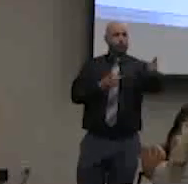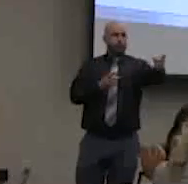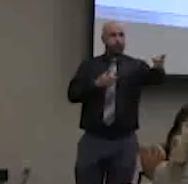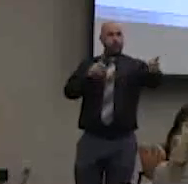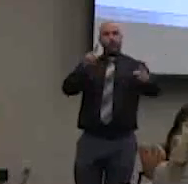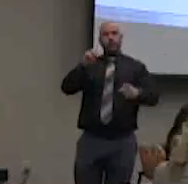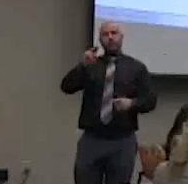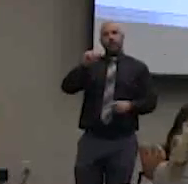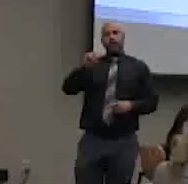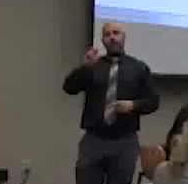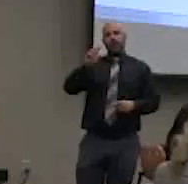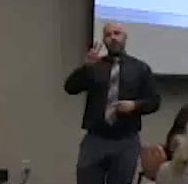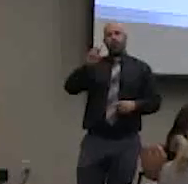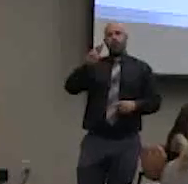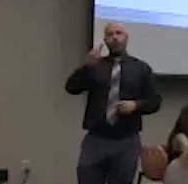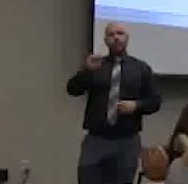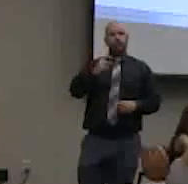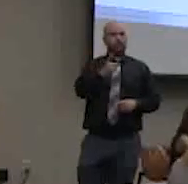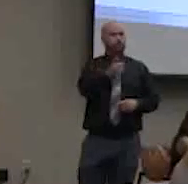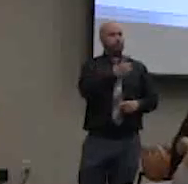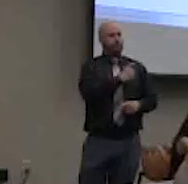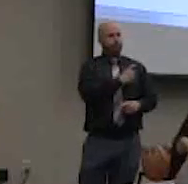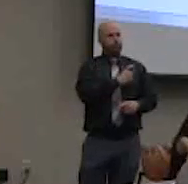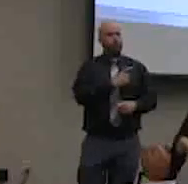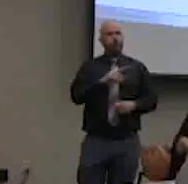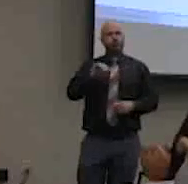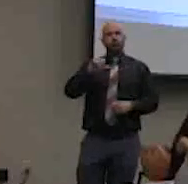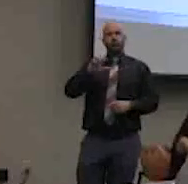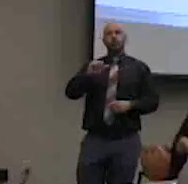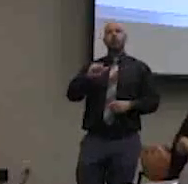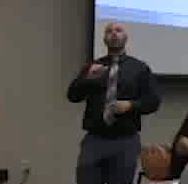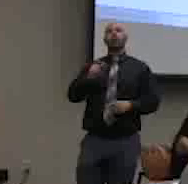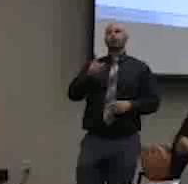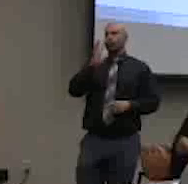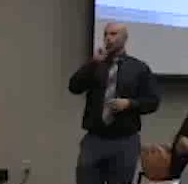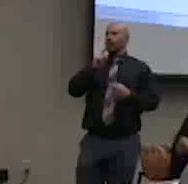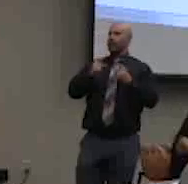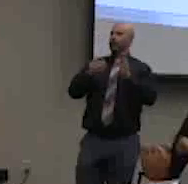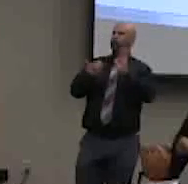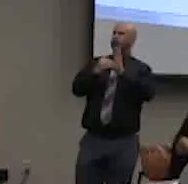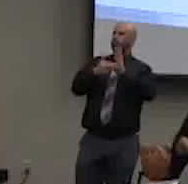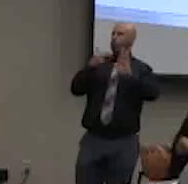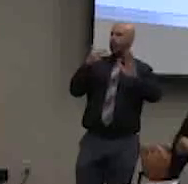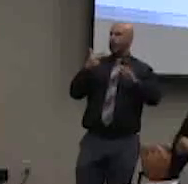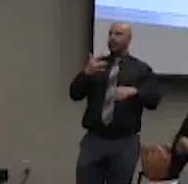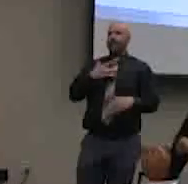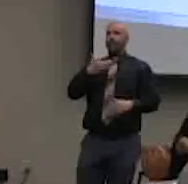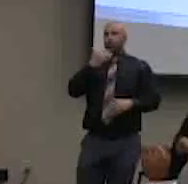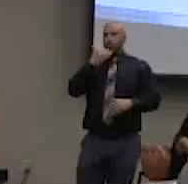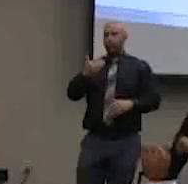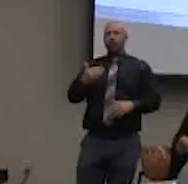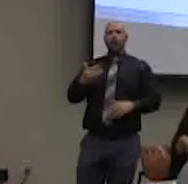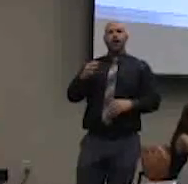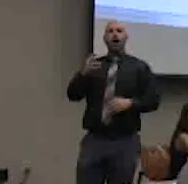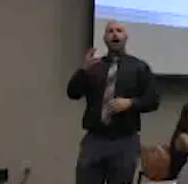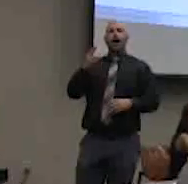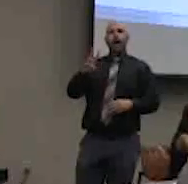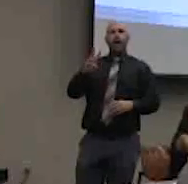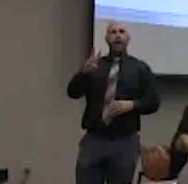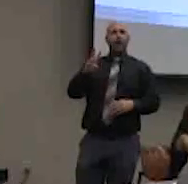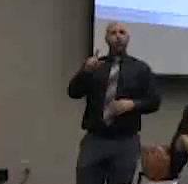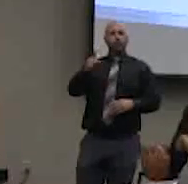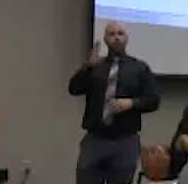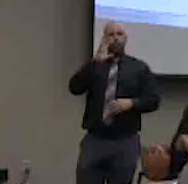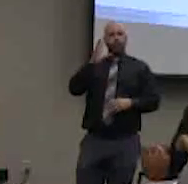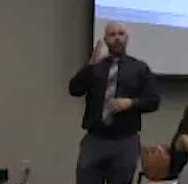Just you talked a lot about the branding and, you know, being able to feel good about that branding. How are you going to secure to make sure there are going to be communities